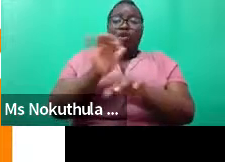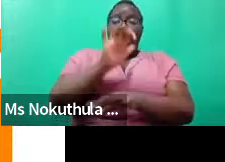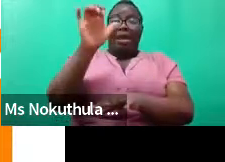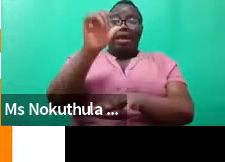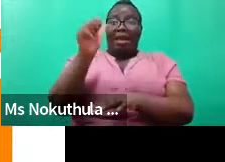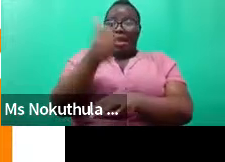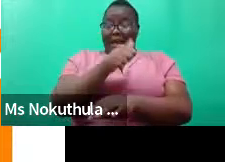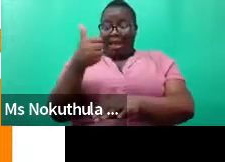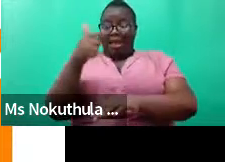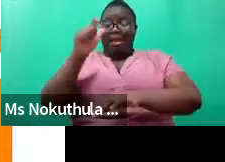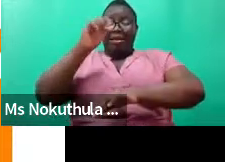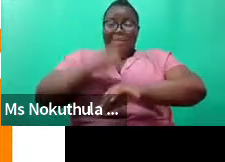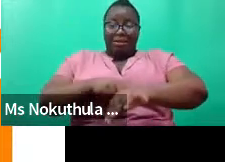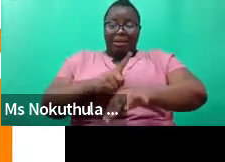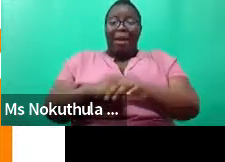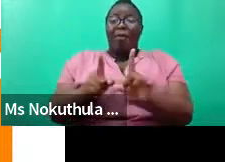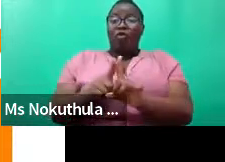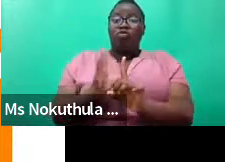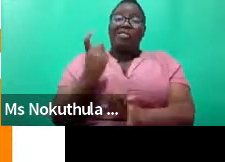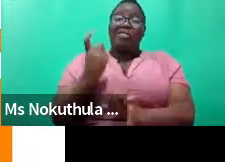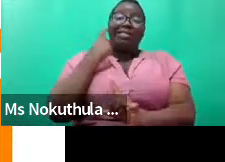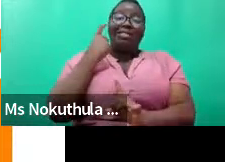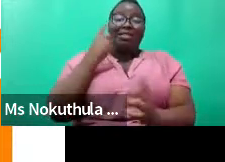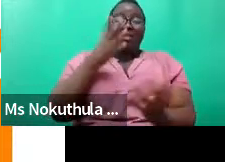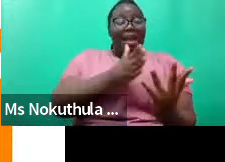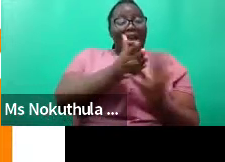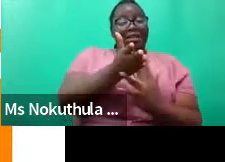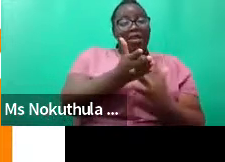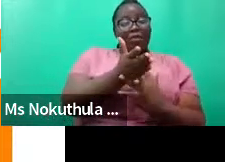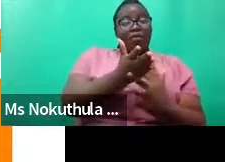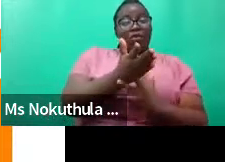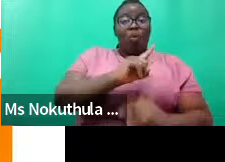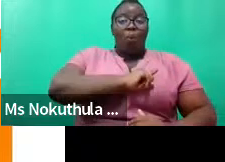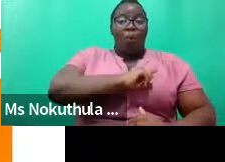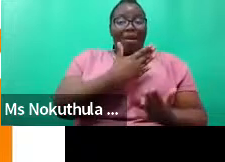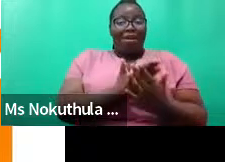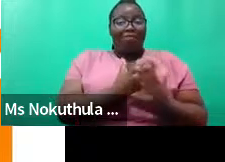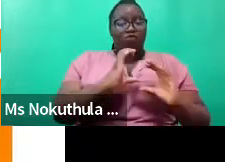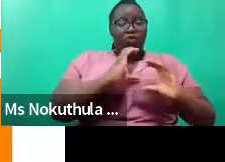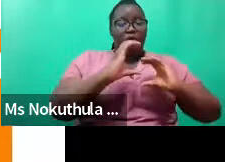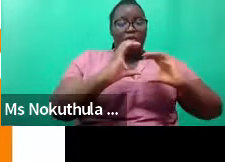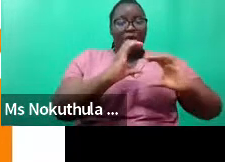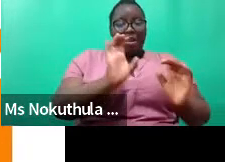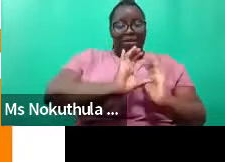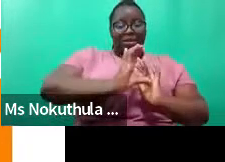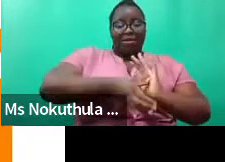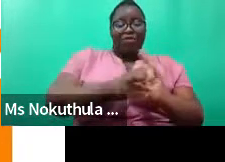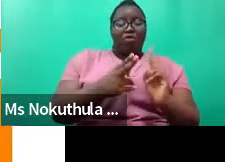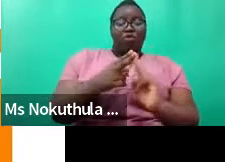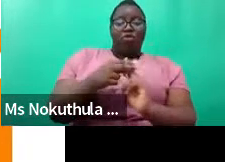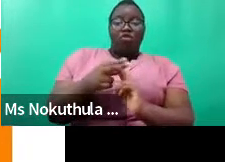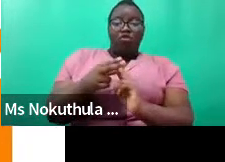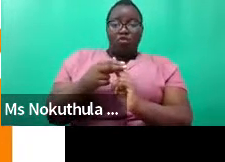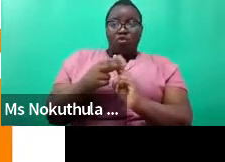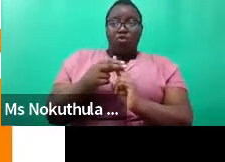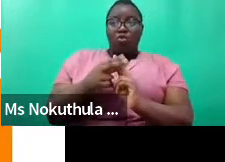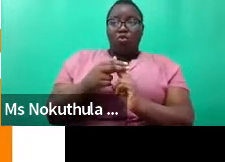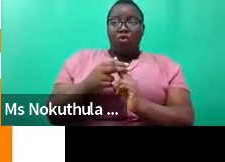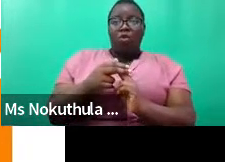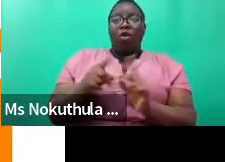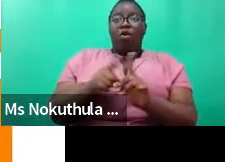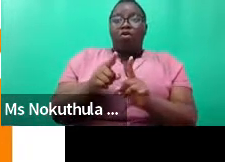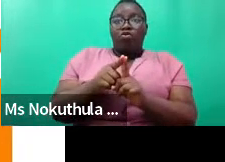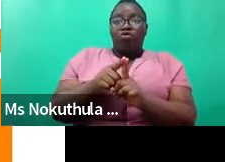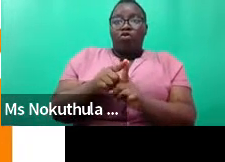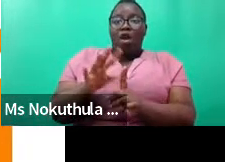easy, accessible, as they could communicate with disability units and tell them that they need counseling, and then they would refer